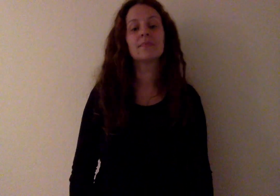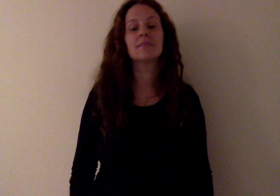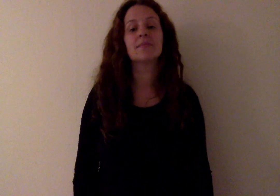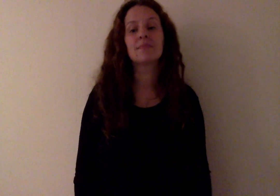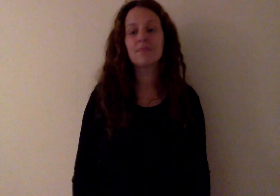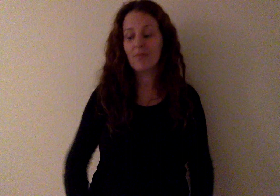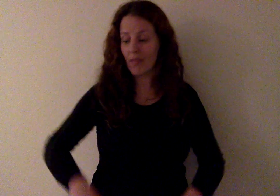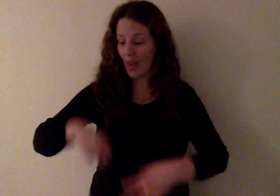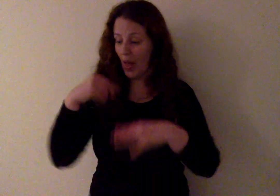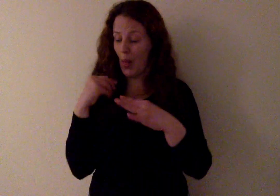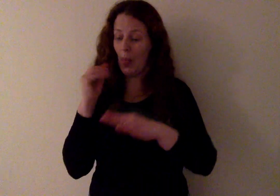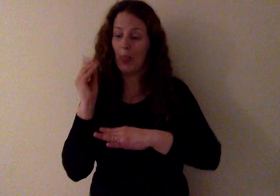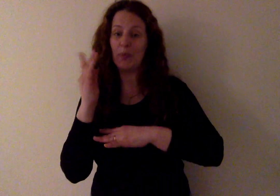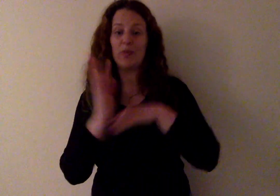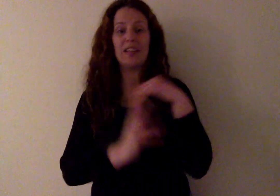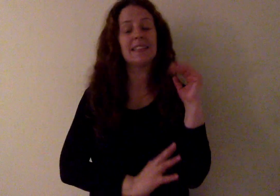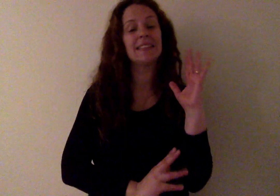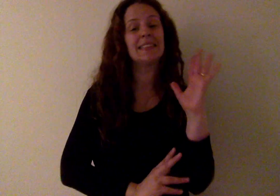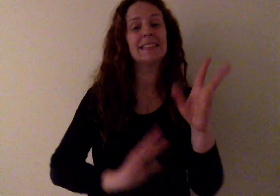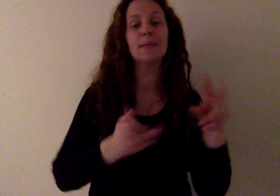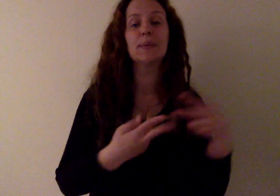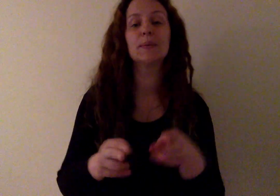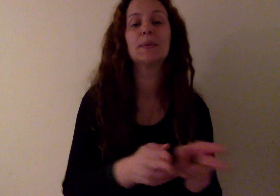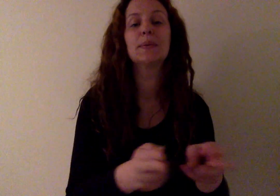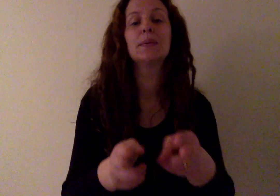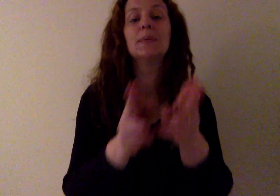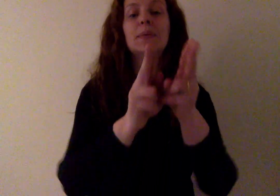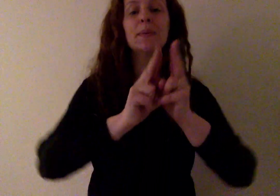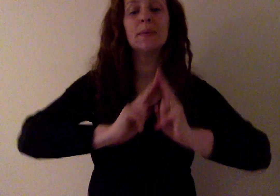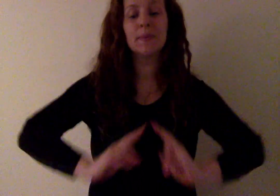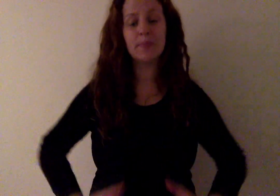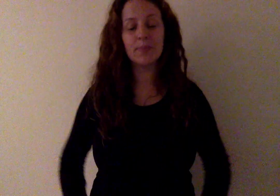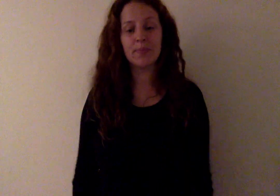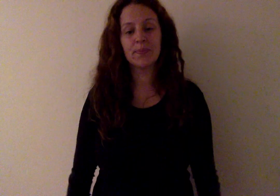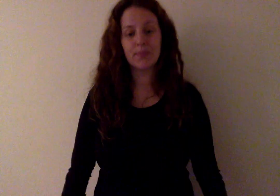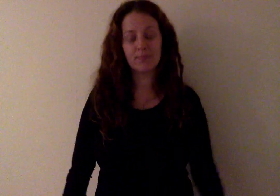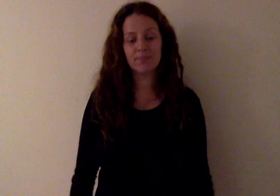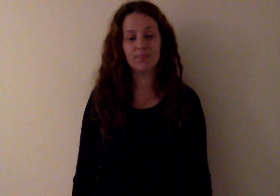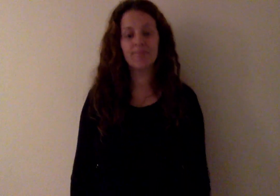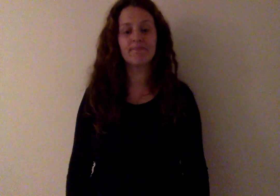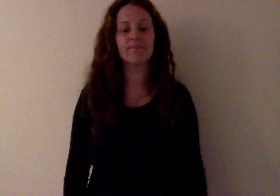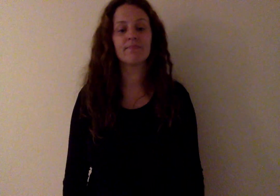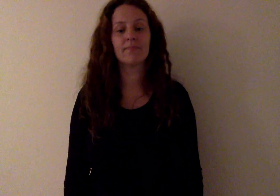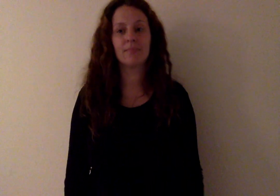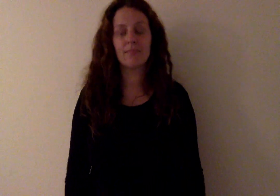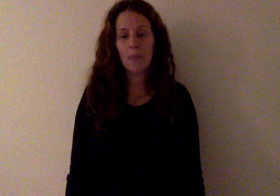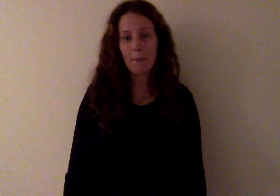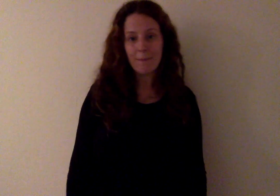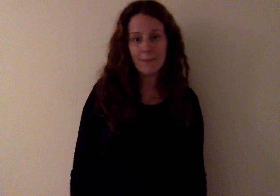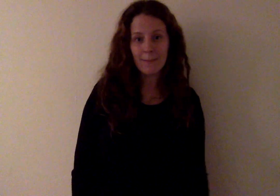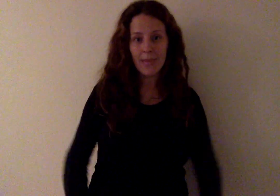swirl, chatter and bubble. The mole was bewitched,